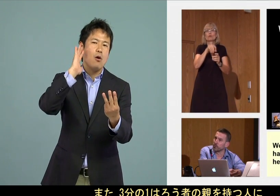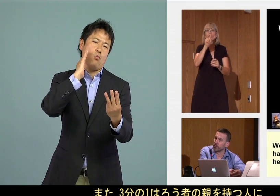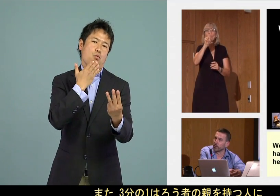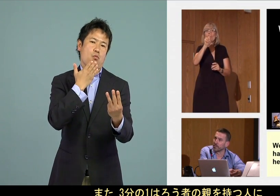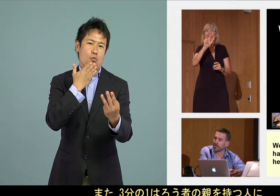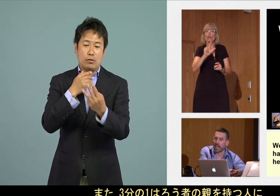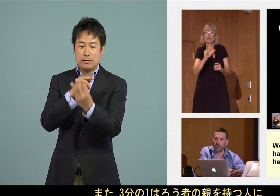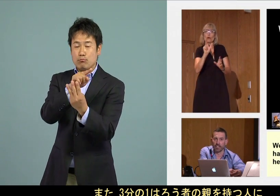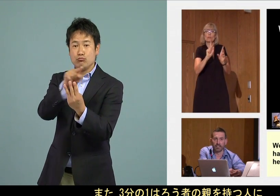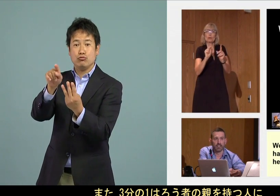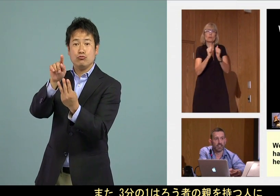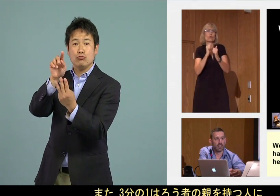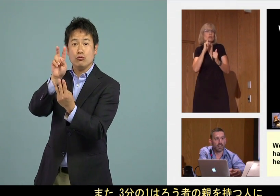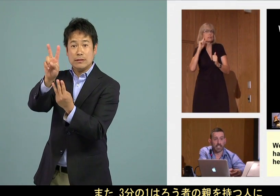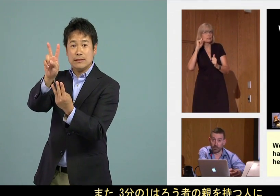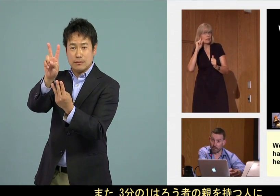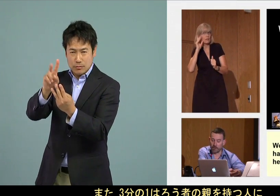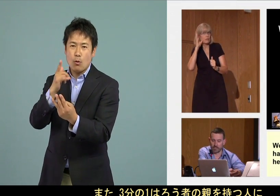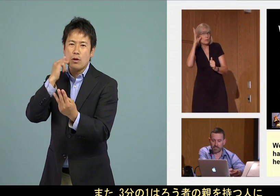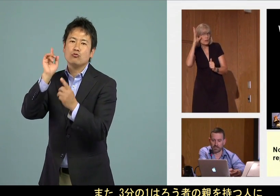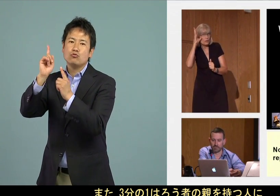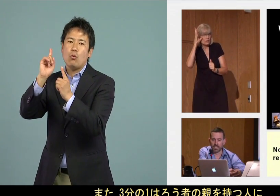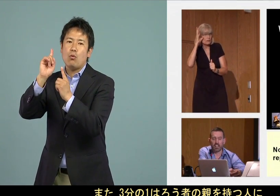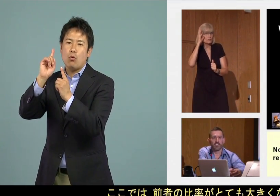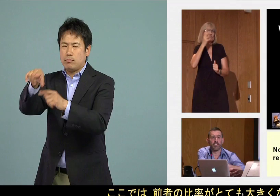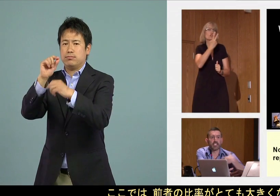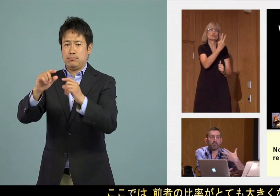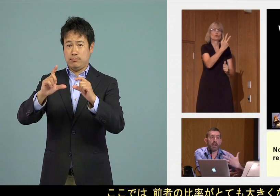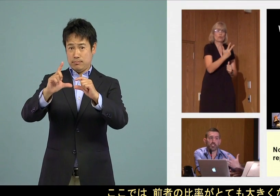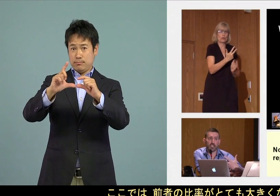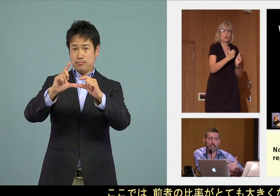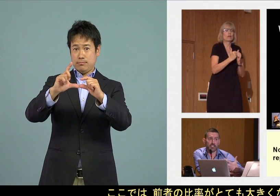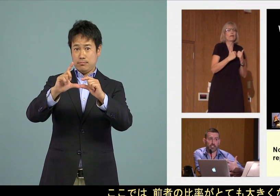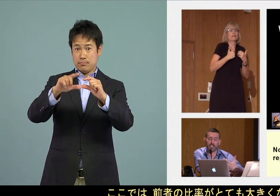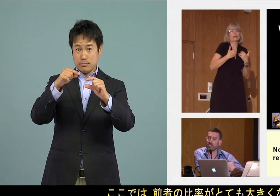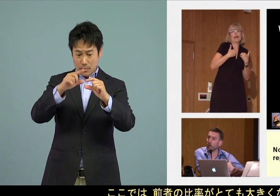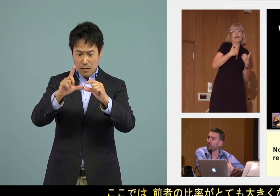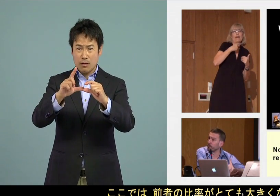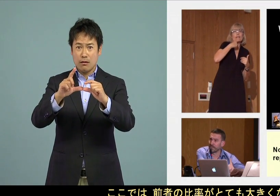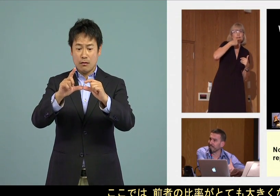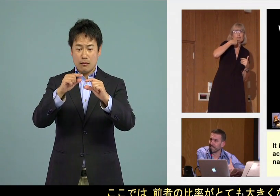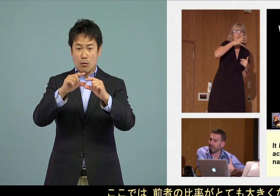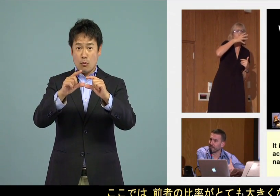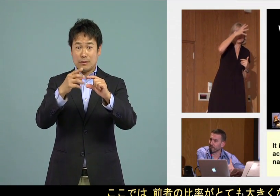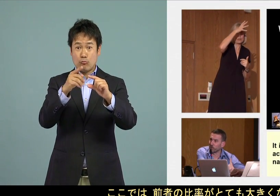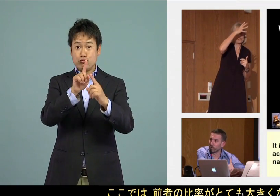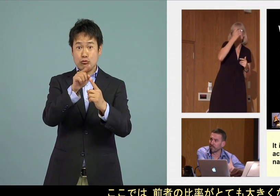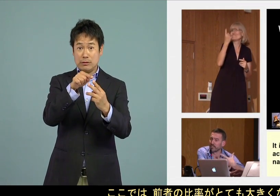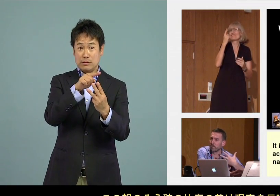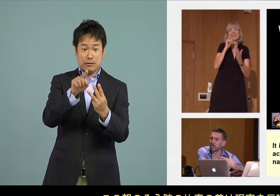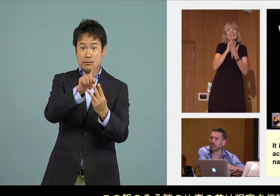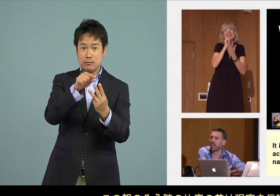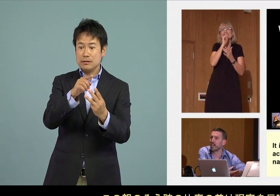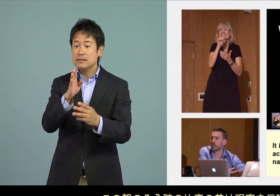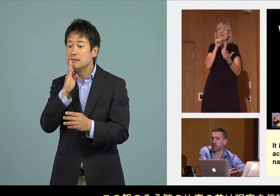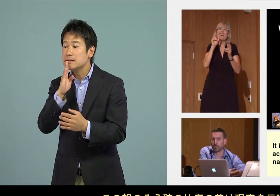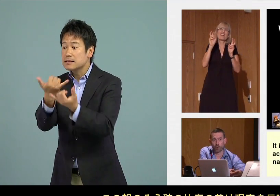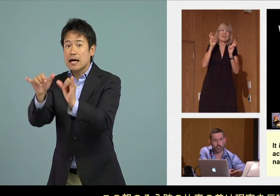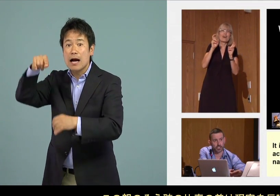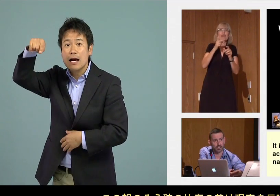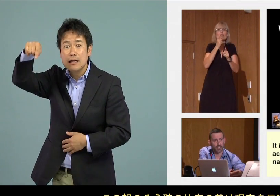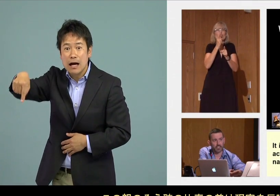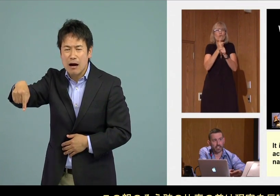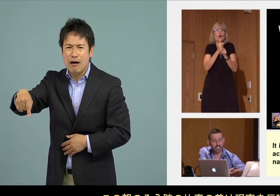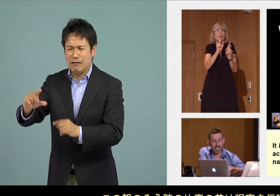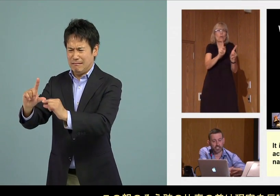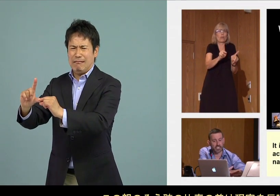and 2/3 having hearing parents. Now that's much larger, that's not representative, of course, it's a much larger